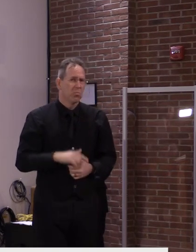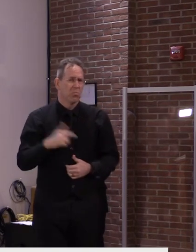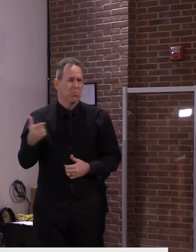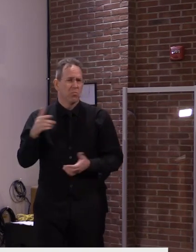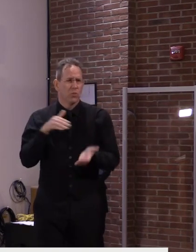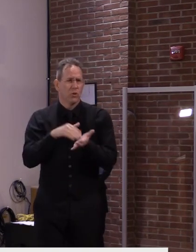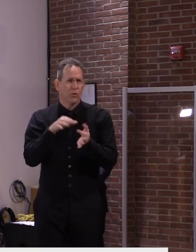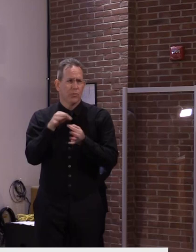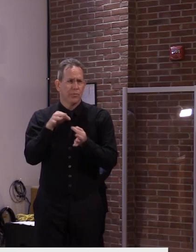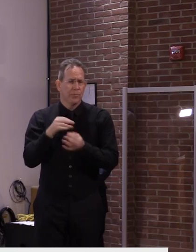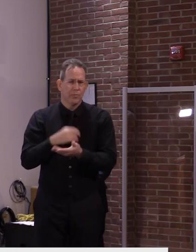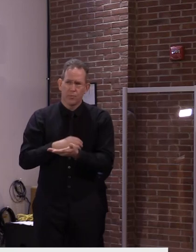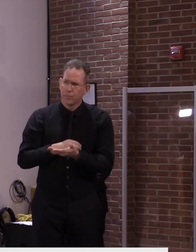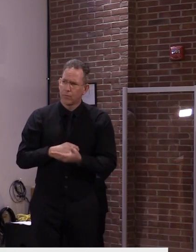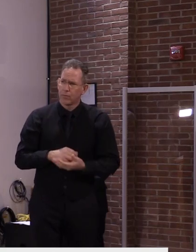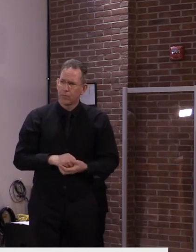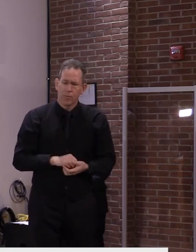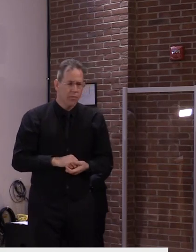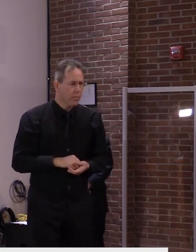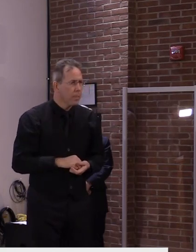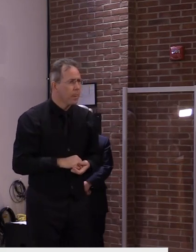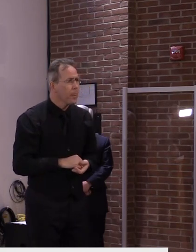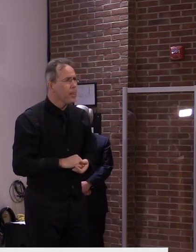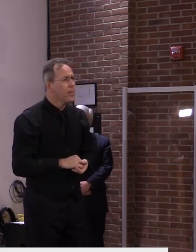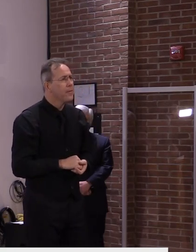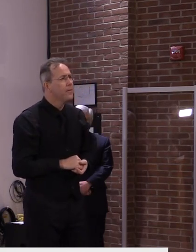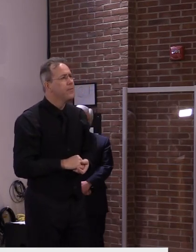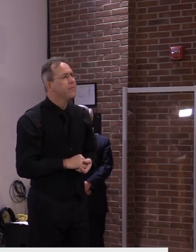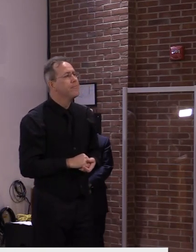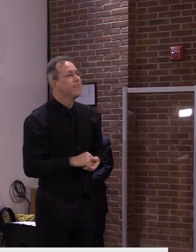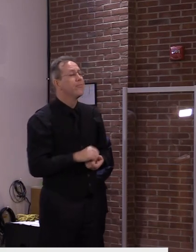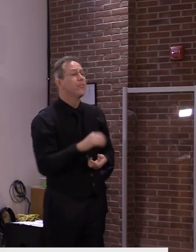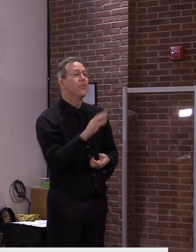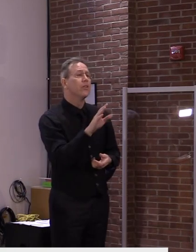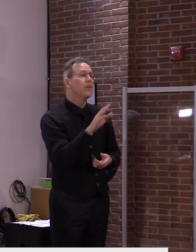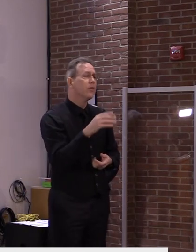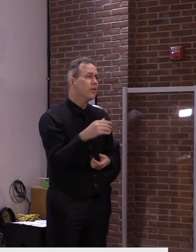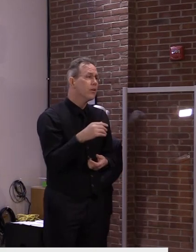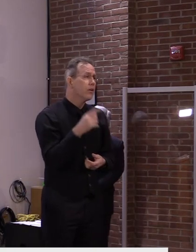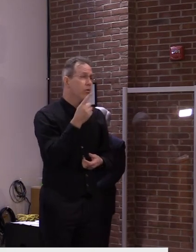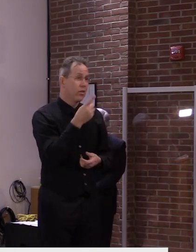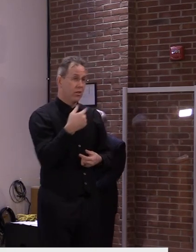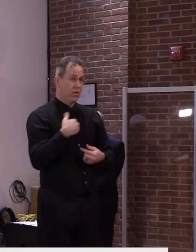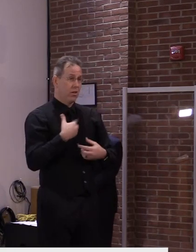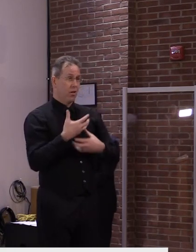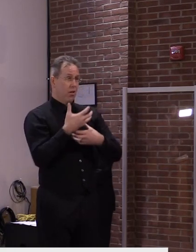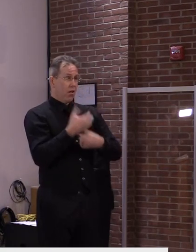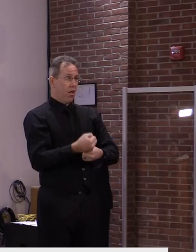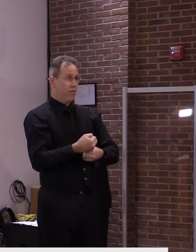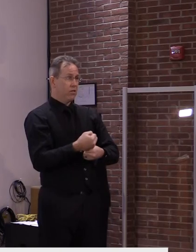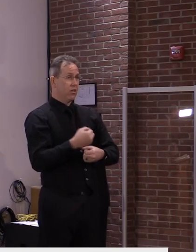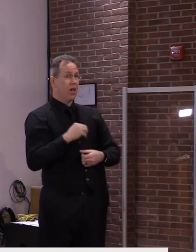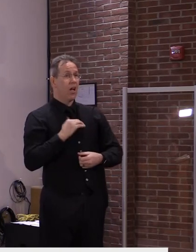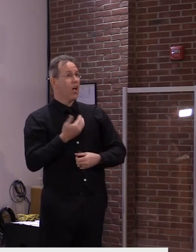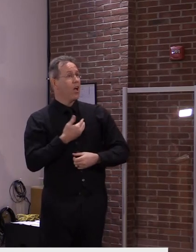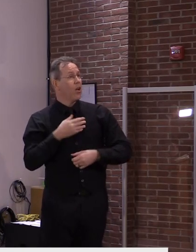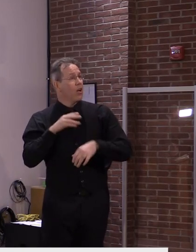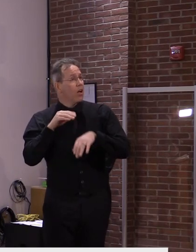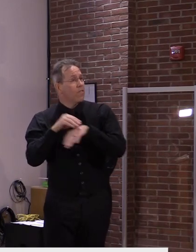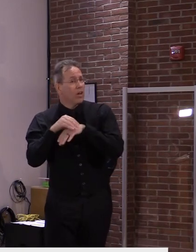And, you know, one thing we are very confident of is the amount of guidance that we provided and the amount of stipulations that are